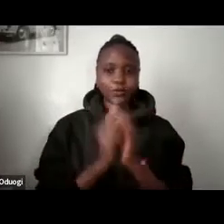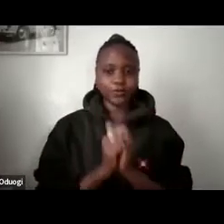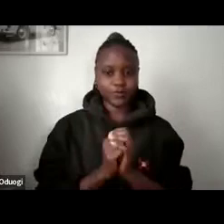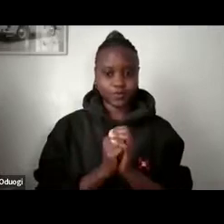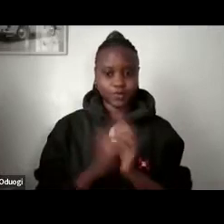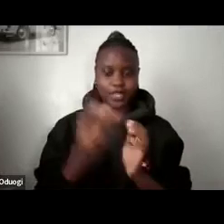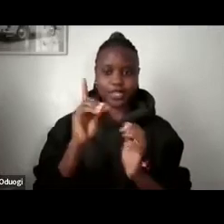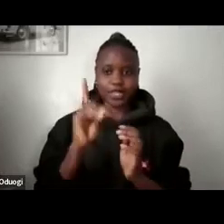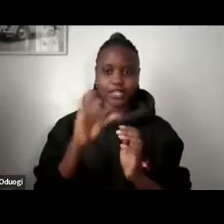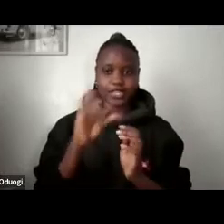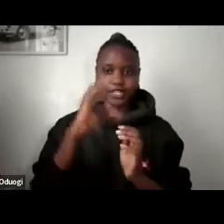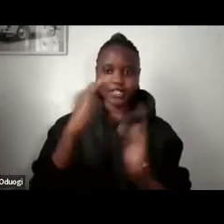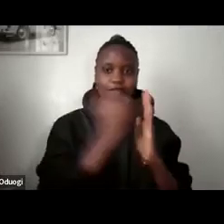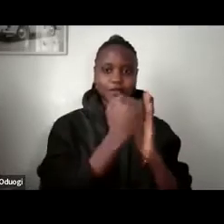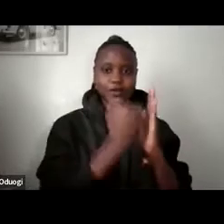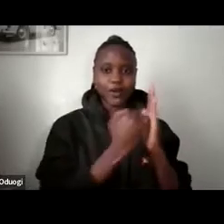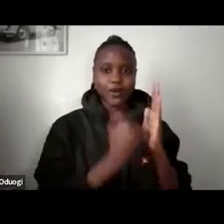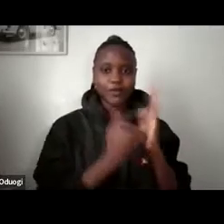program.